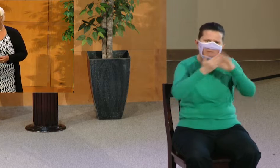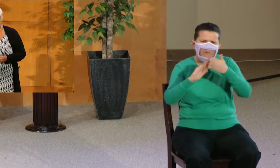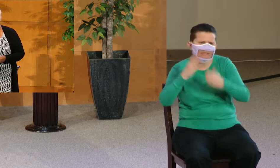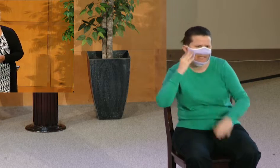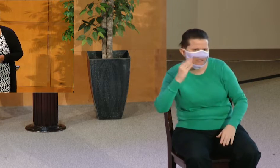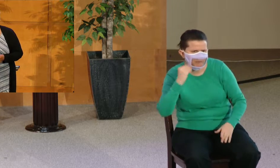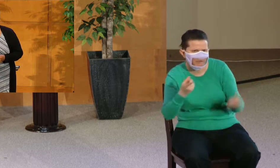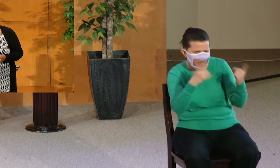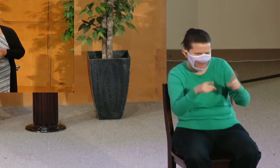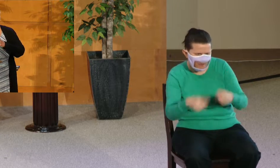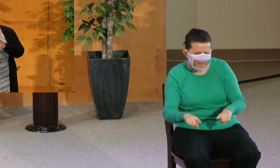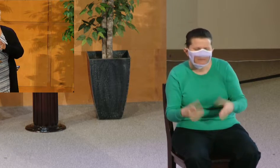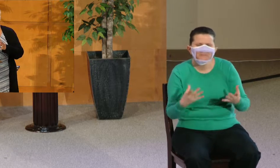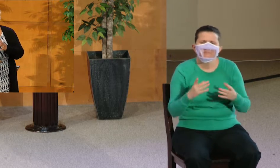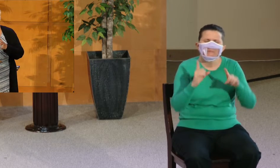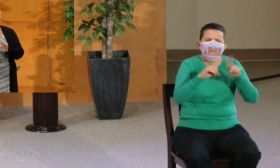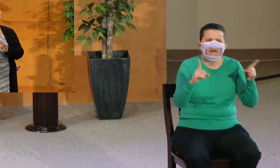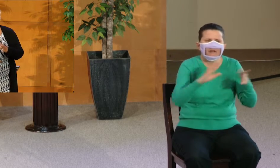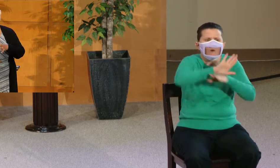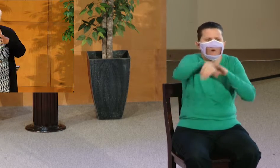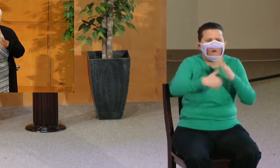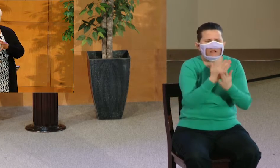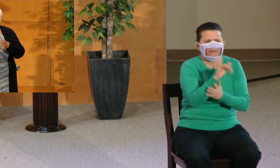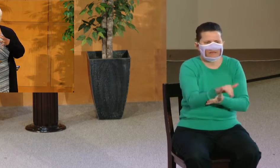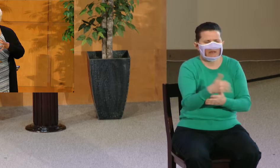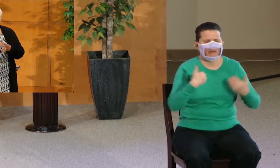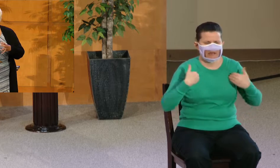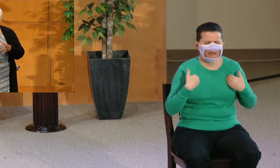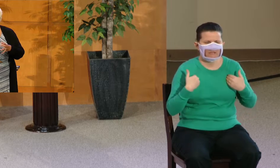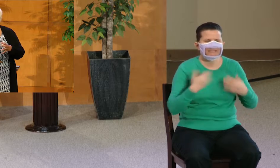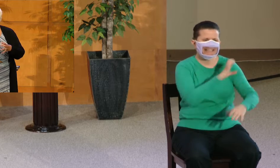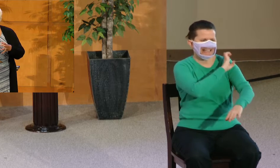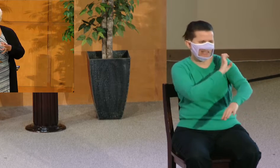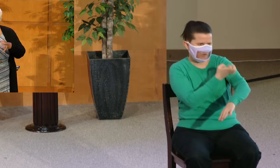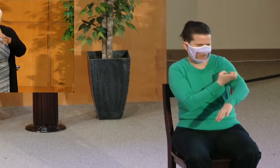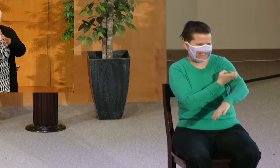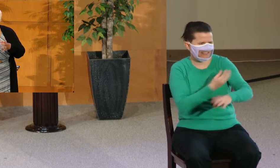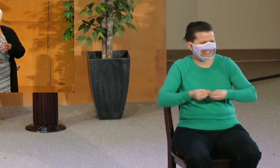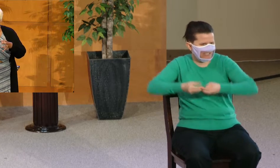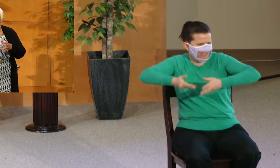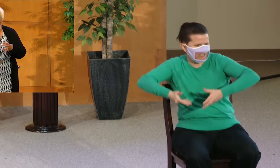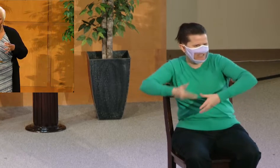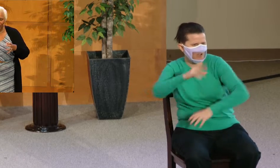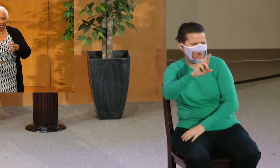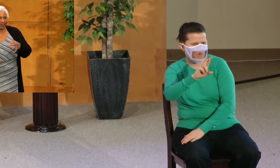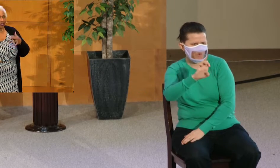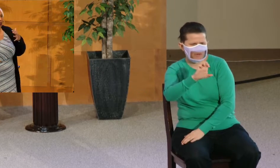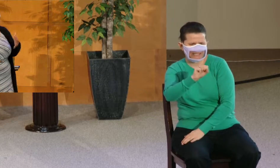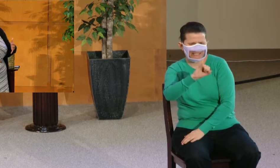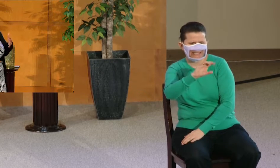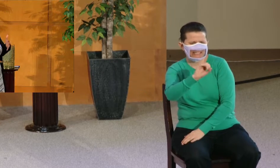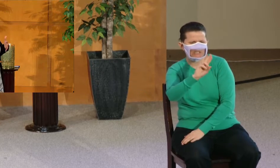don't realize is all of that creates a residual energy. It's a residual energy